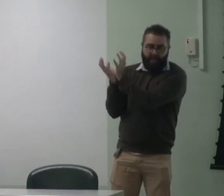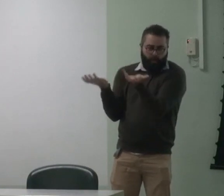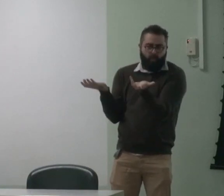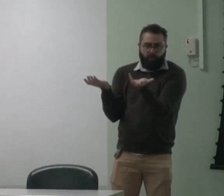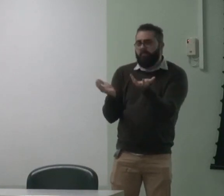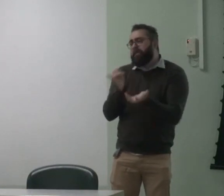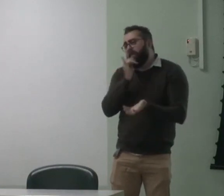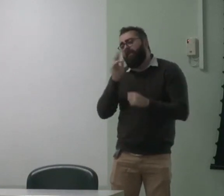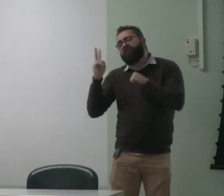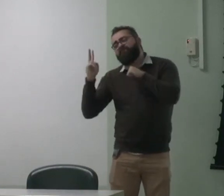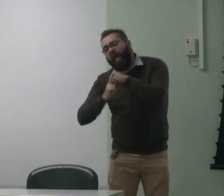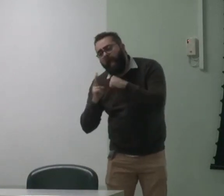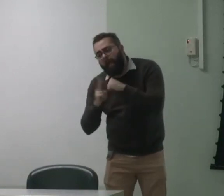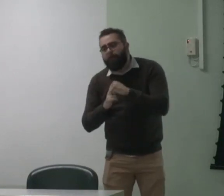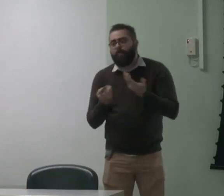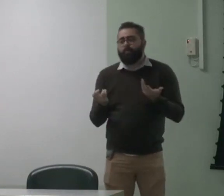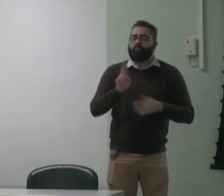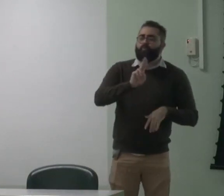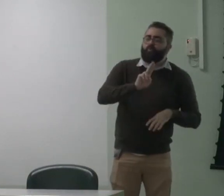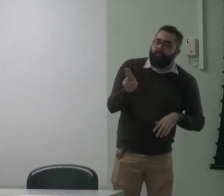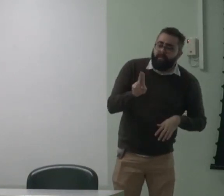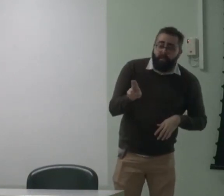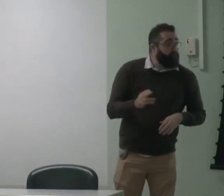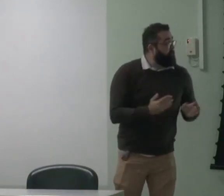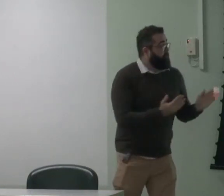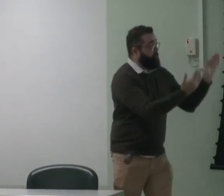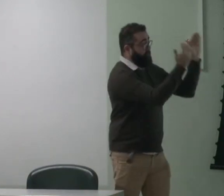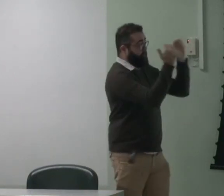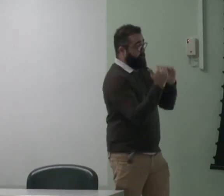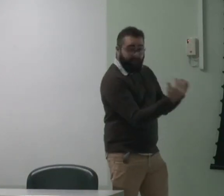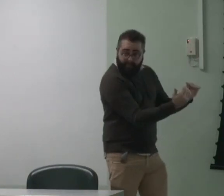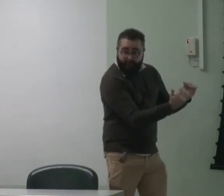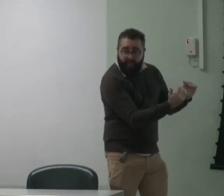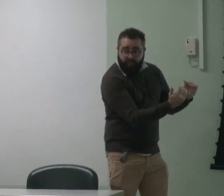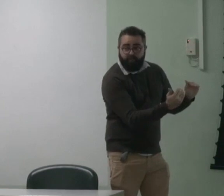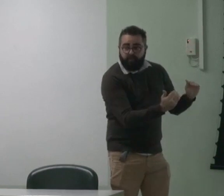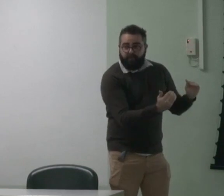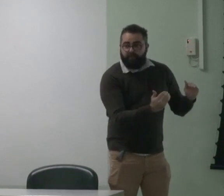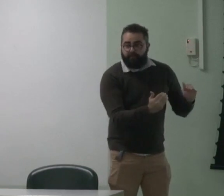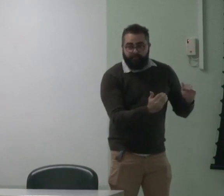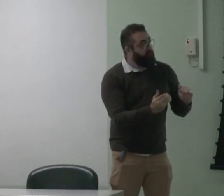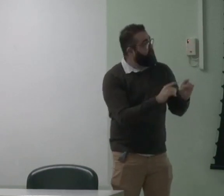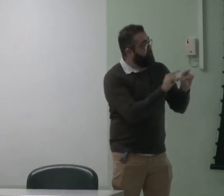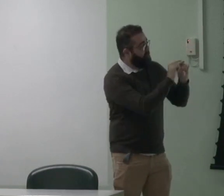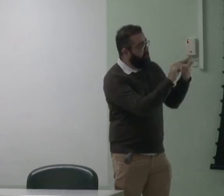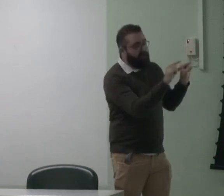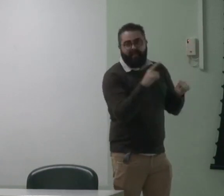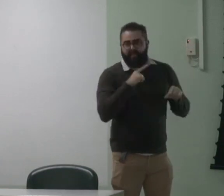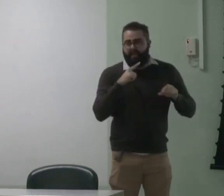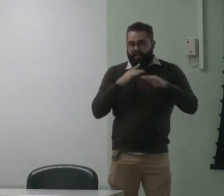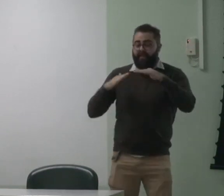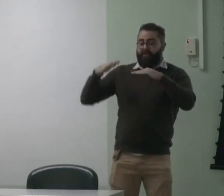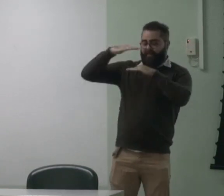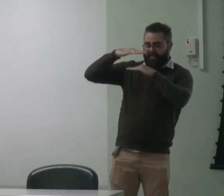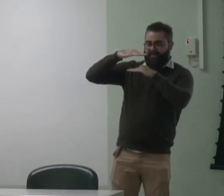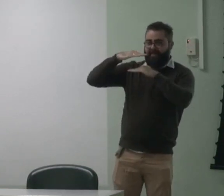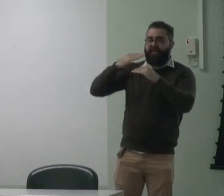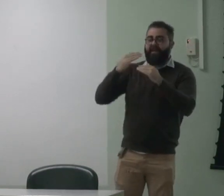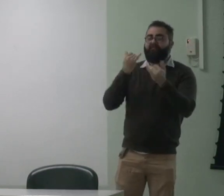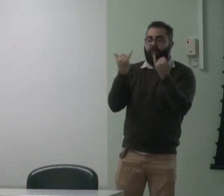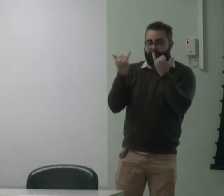here. And then there are the syntactic relations on top of the words. I also said it's